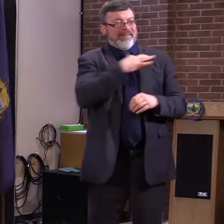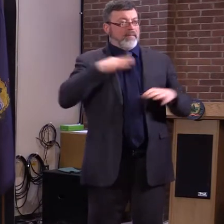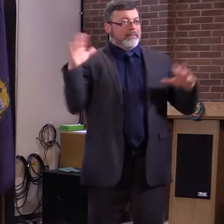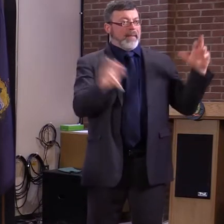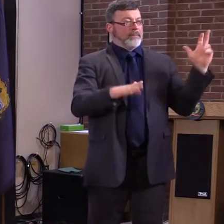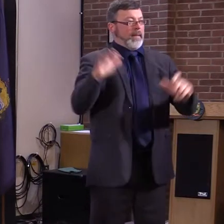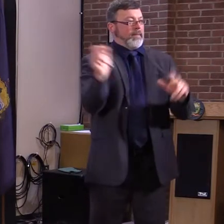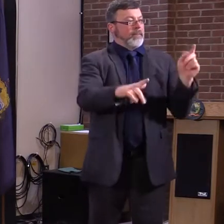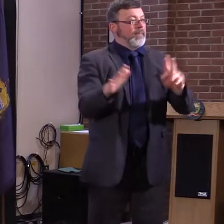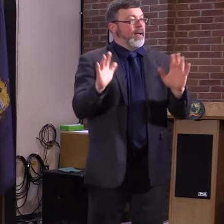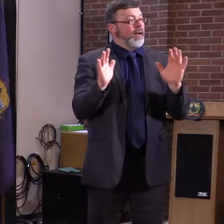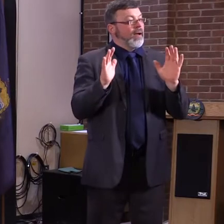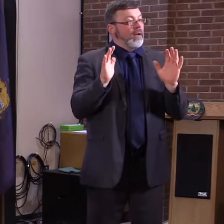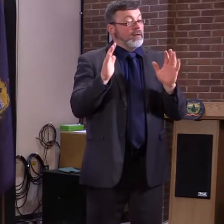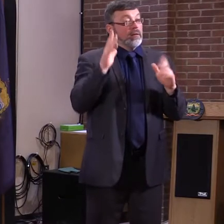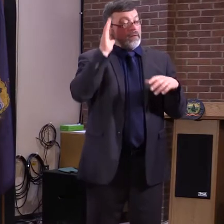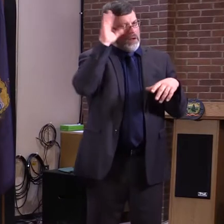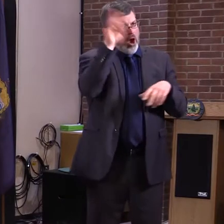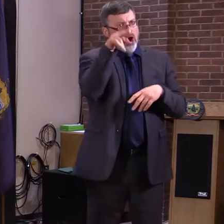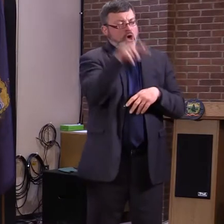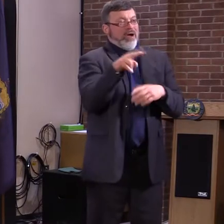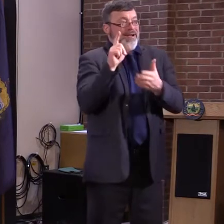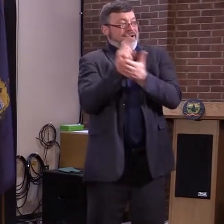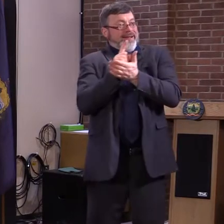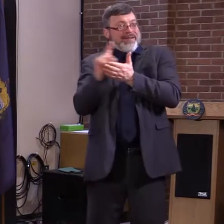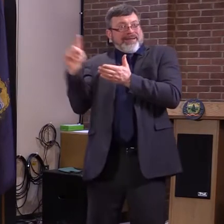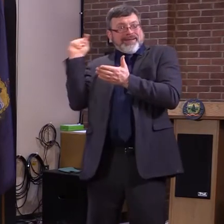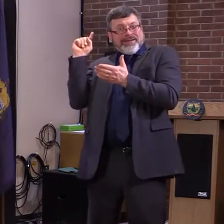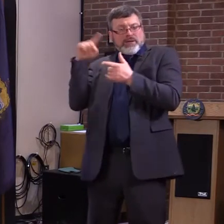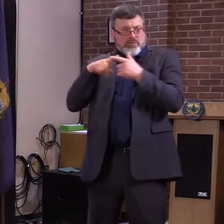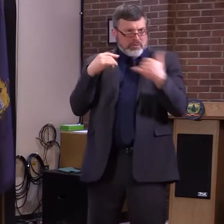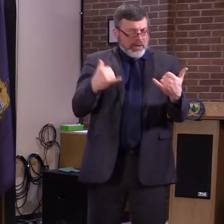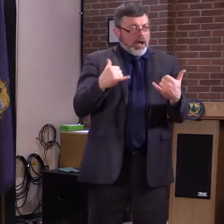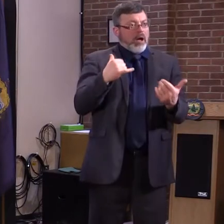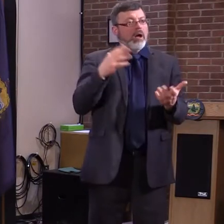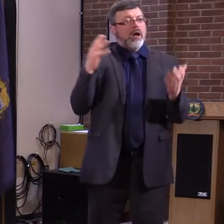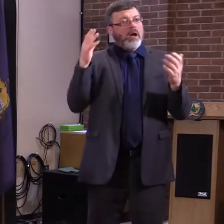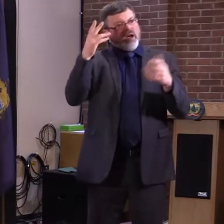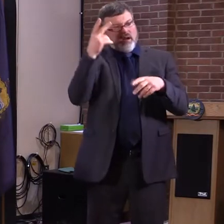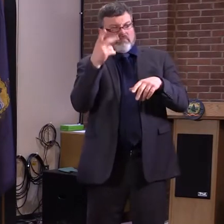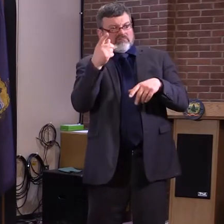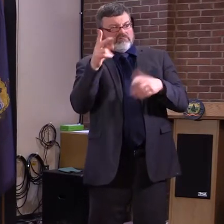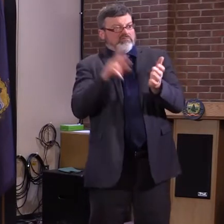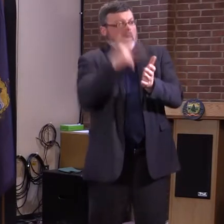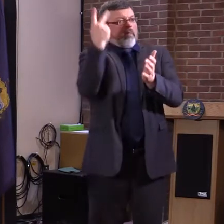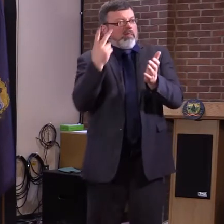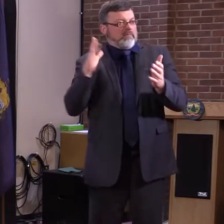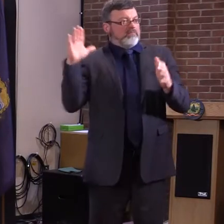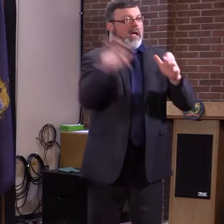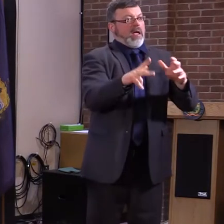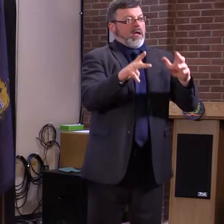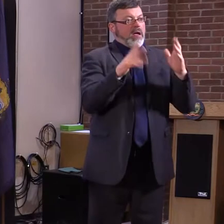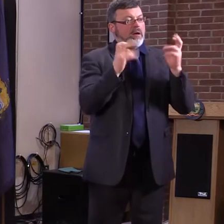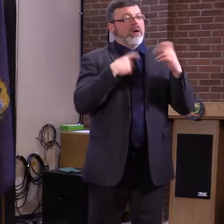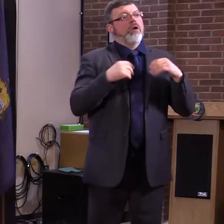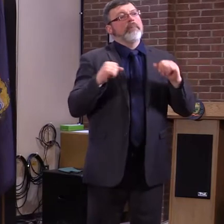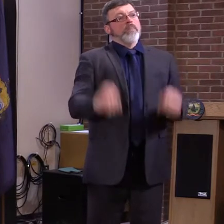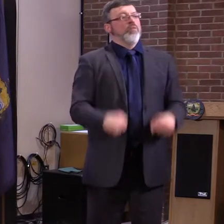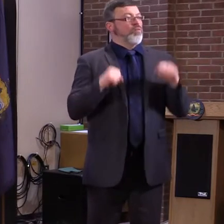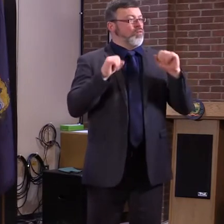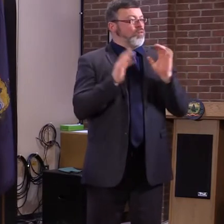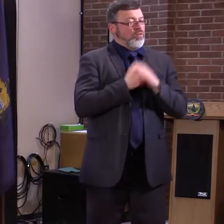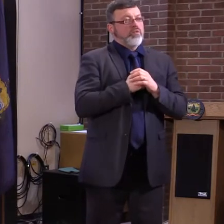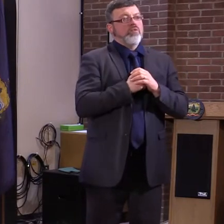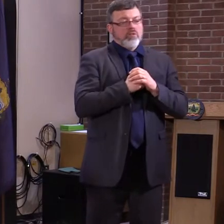as compared to last week. We continue to monitor hospitals closely and work with them to address emerging needs,